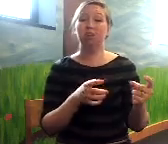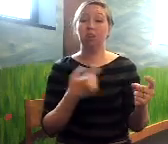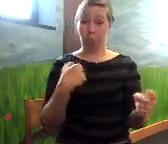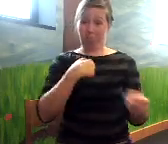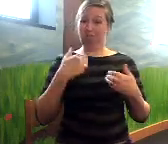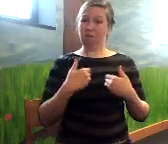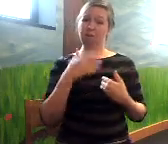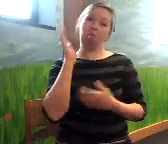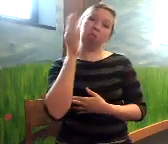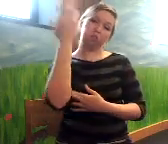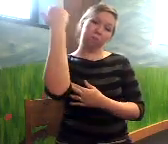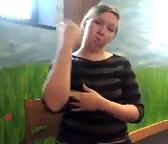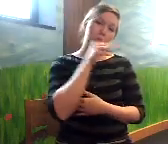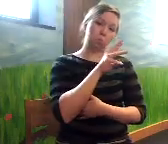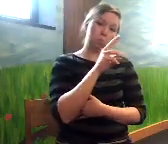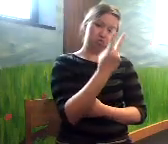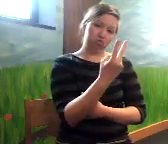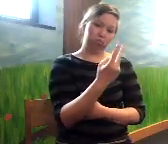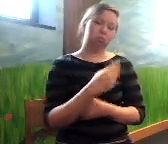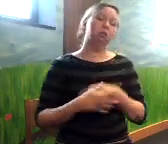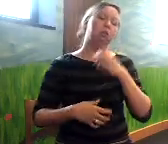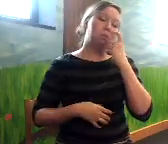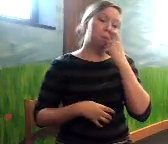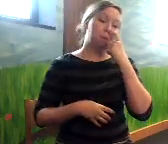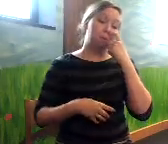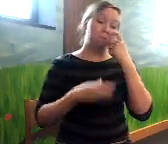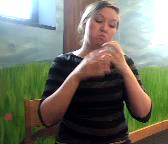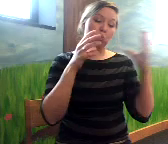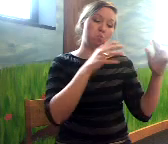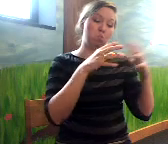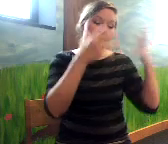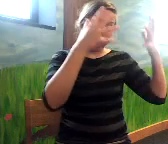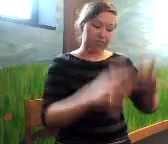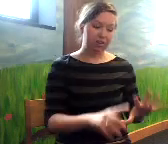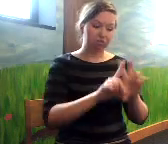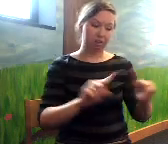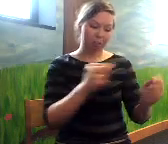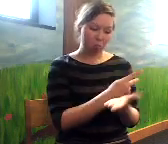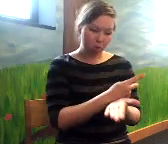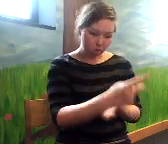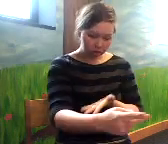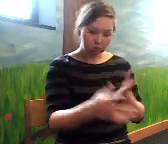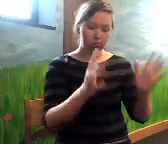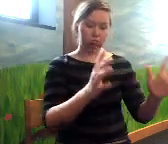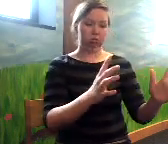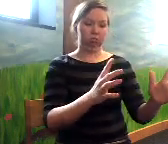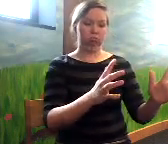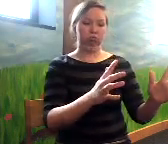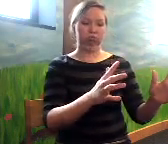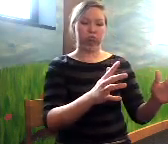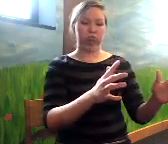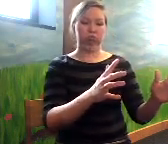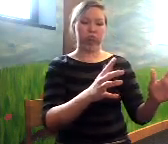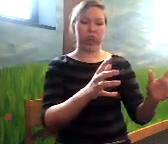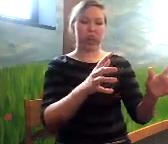off the bat, that would leave a very good taste in the Vietnamese people's mouth, right? They've got the occupation of the French, they're pushed